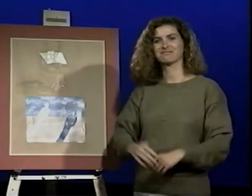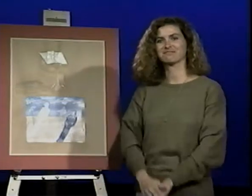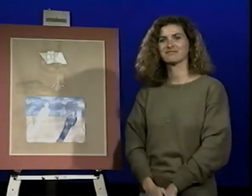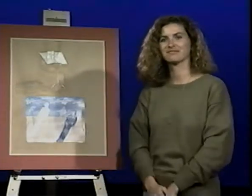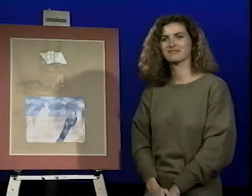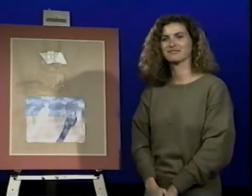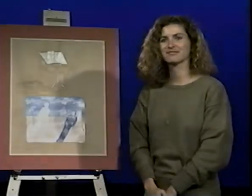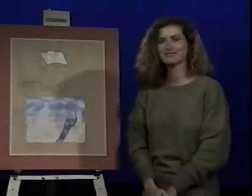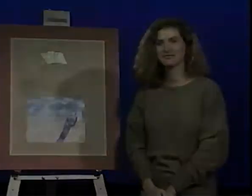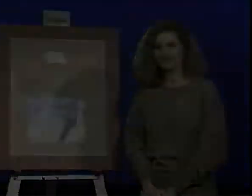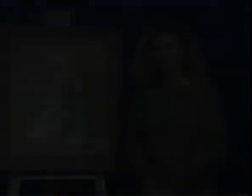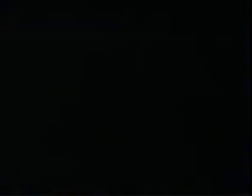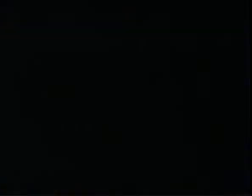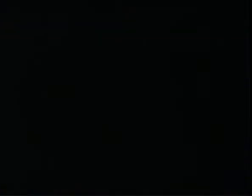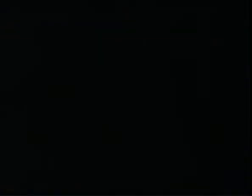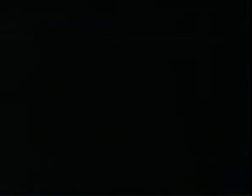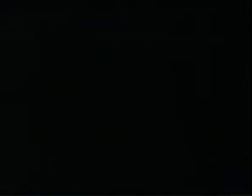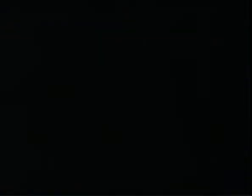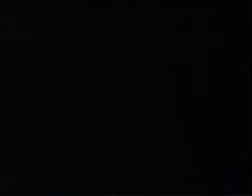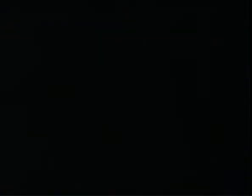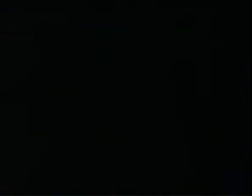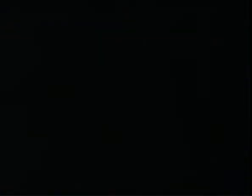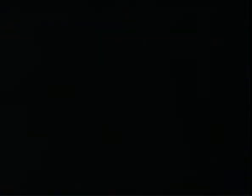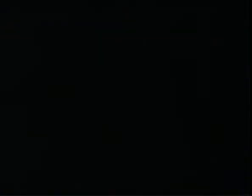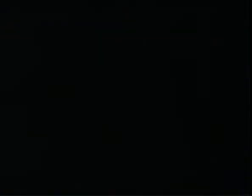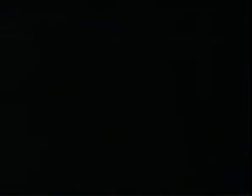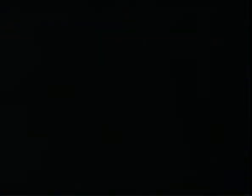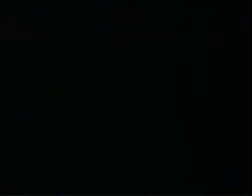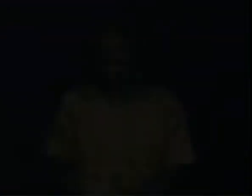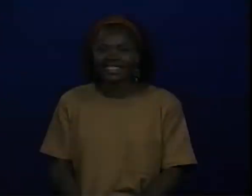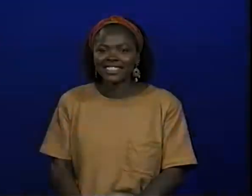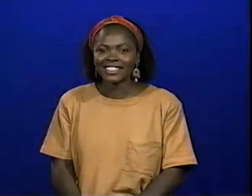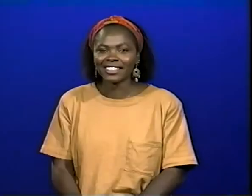And that's my presentation. Presentation is. Thank you.